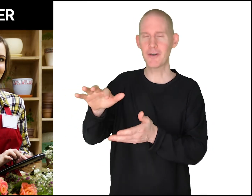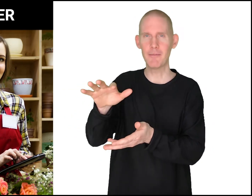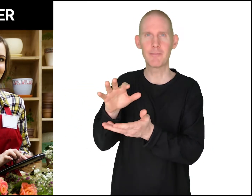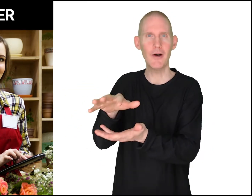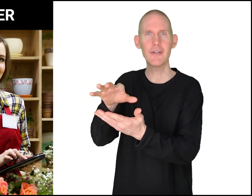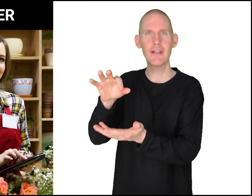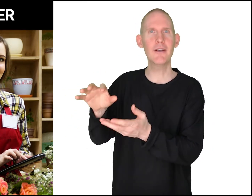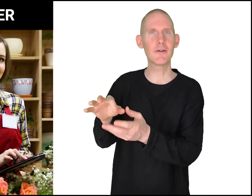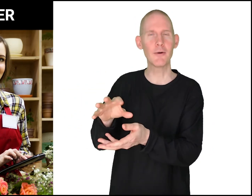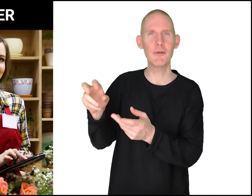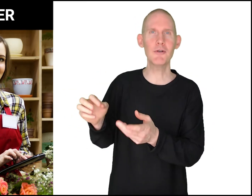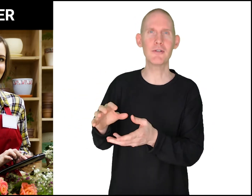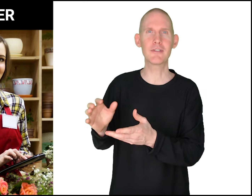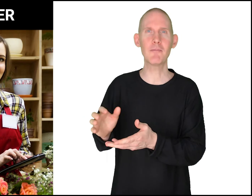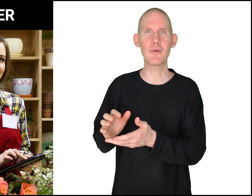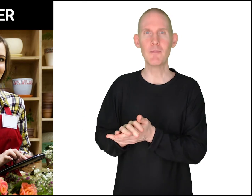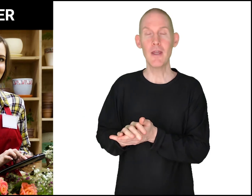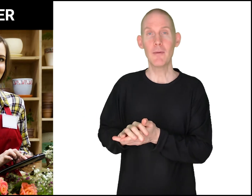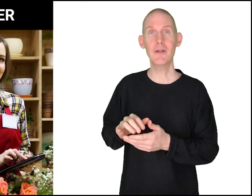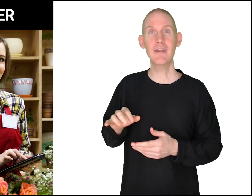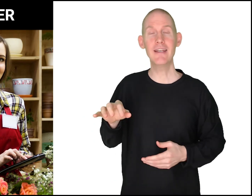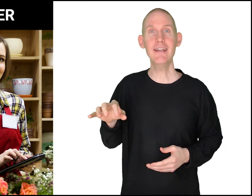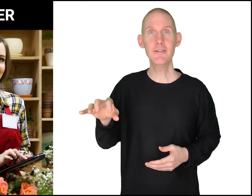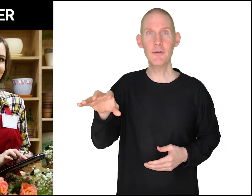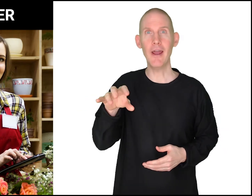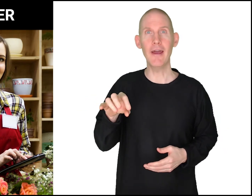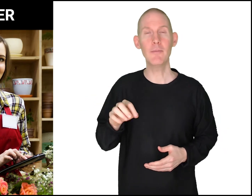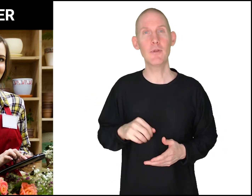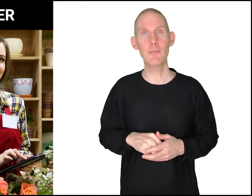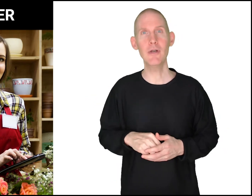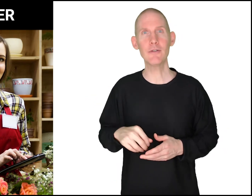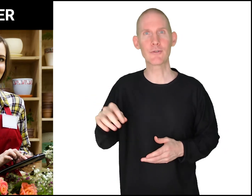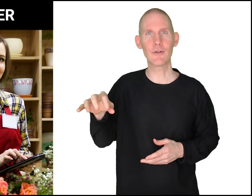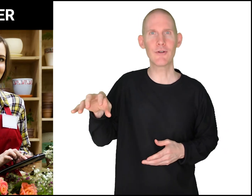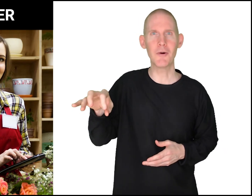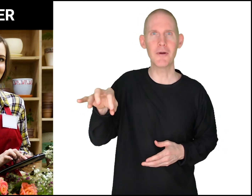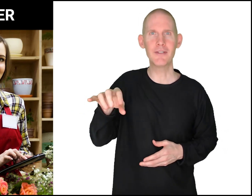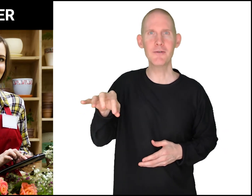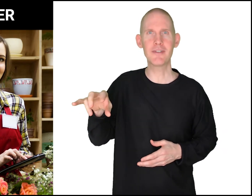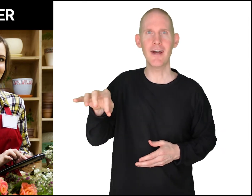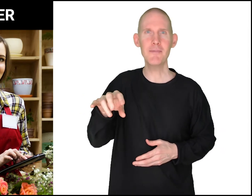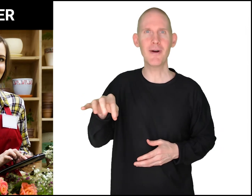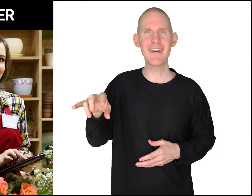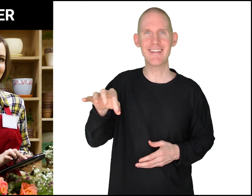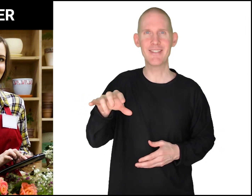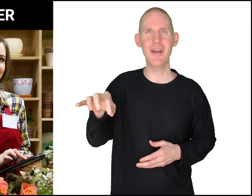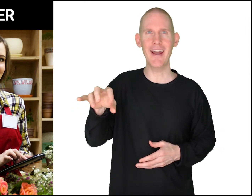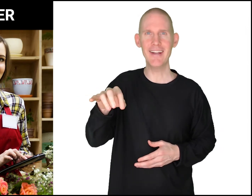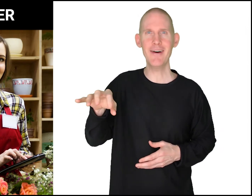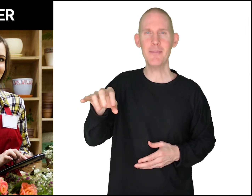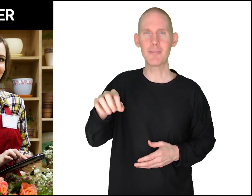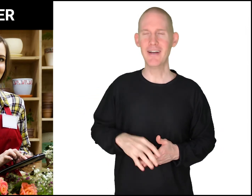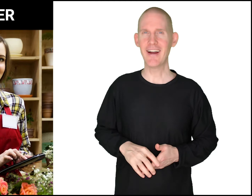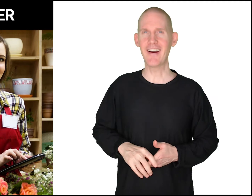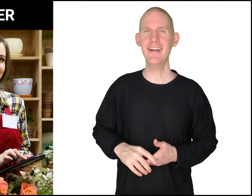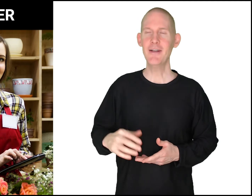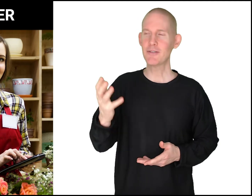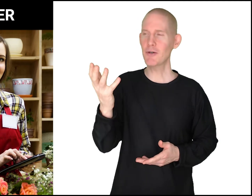a calculator, a computer, or something. But they need to add up the bill, so they're going to type on it to add it up, all right? So the